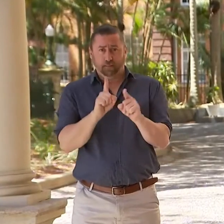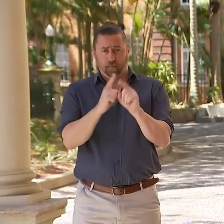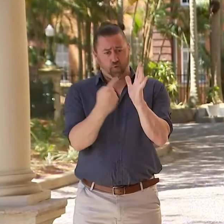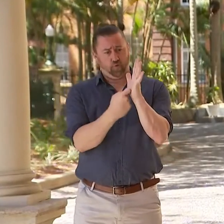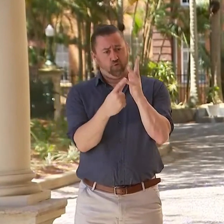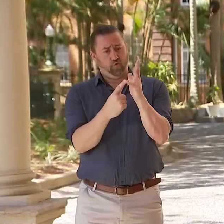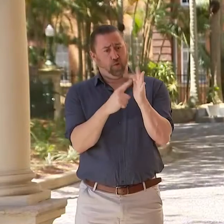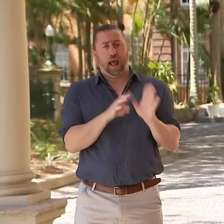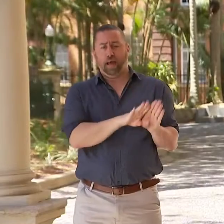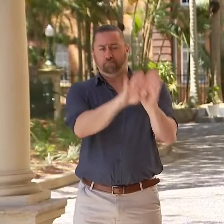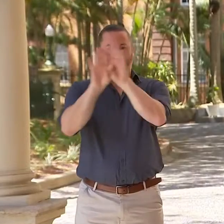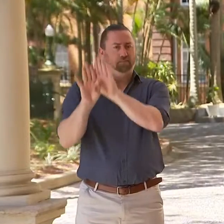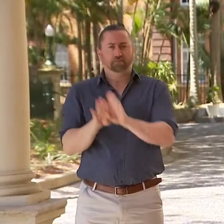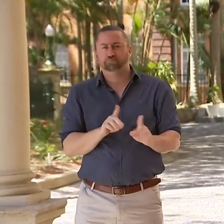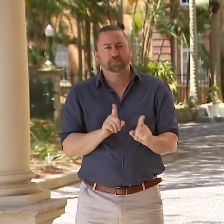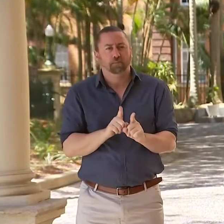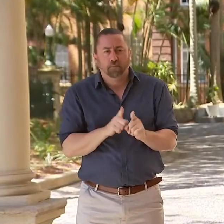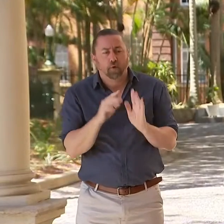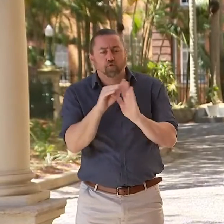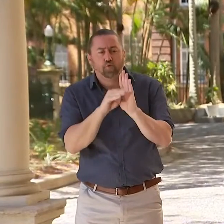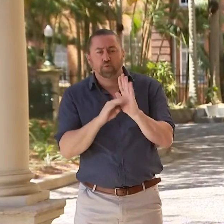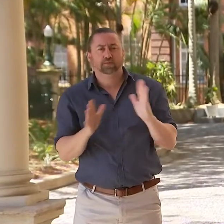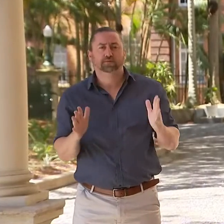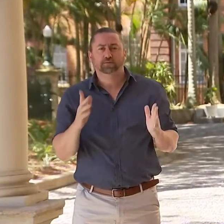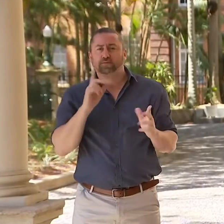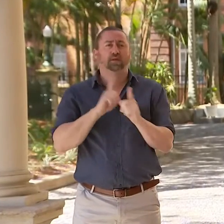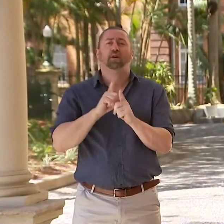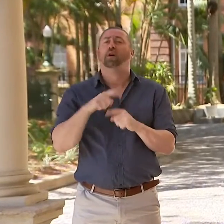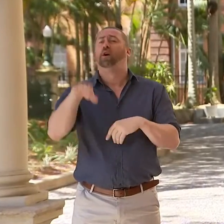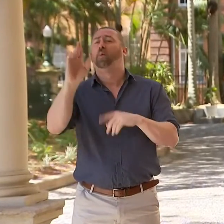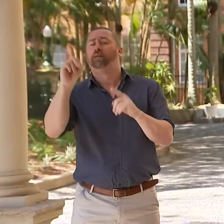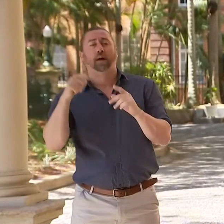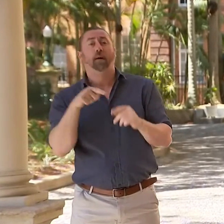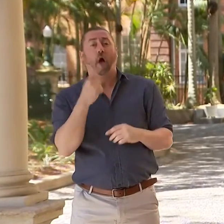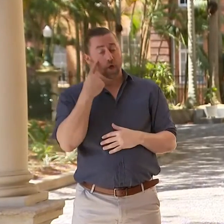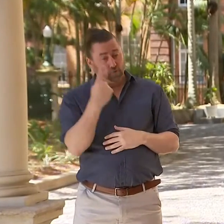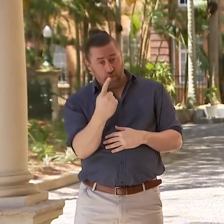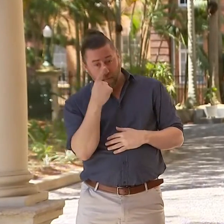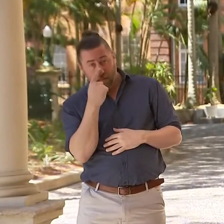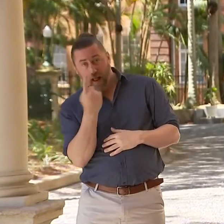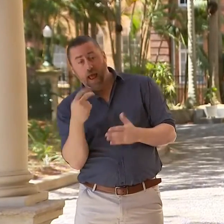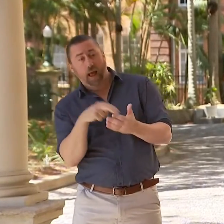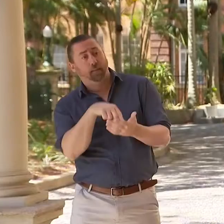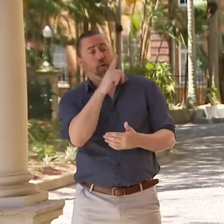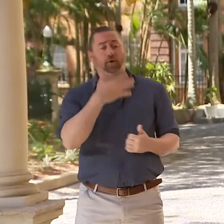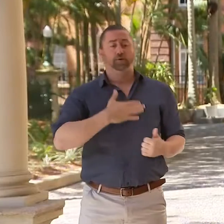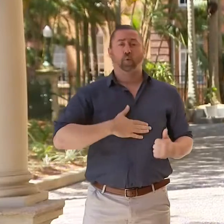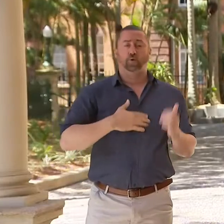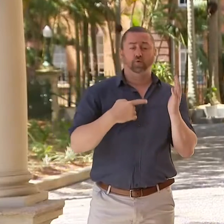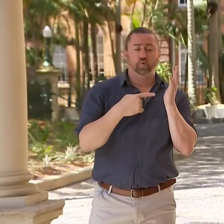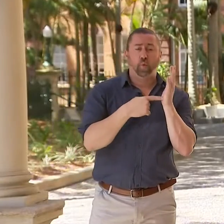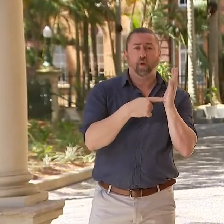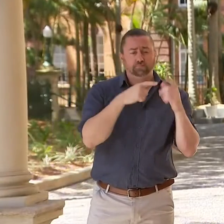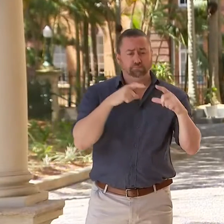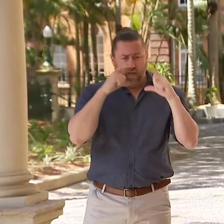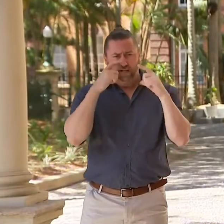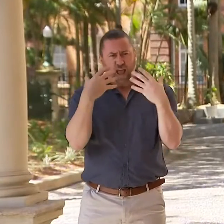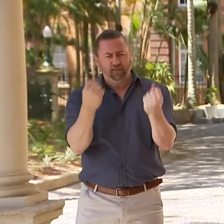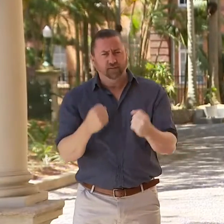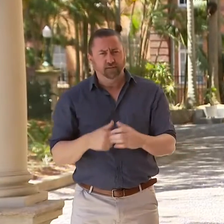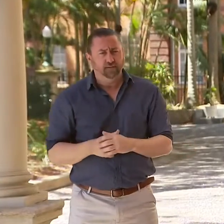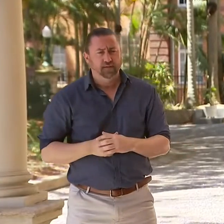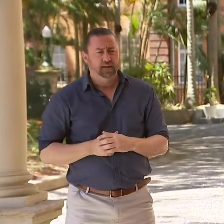that applies in other hospitality venues. And then when they got up to go to the toilet or to leave the stadium, they put their mask on.